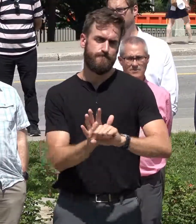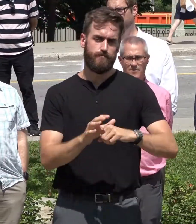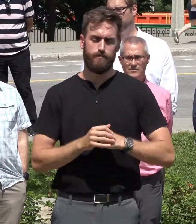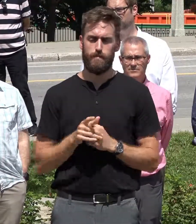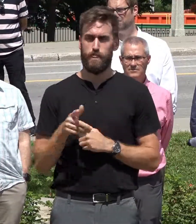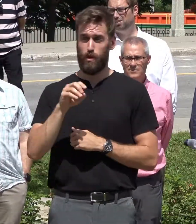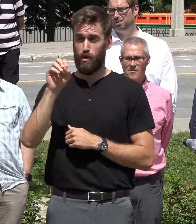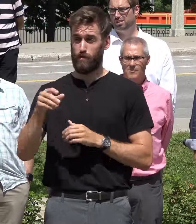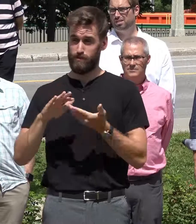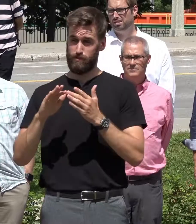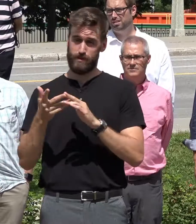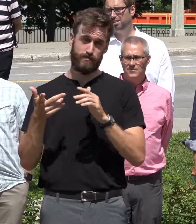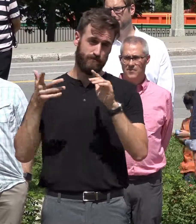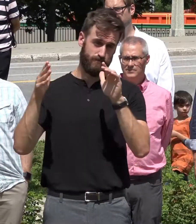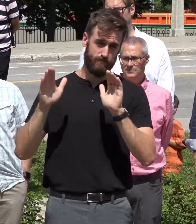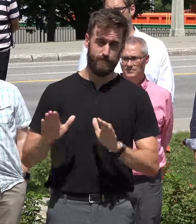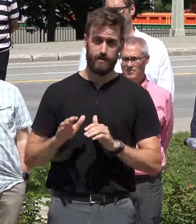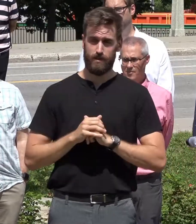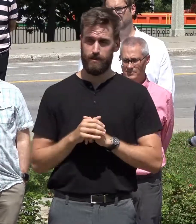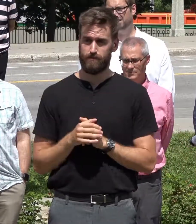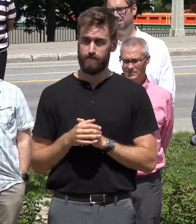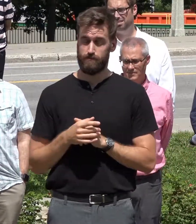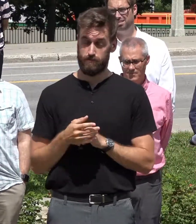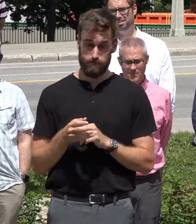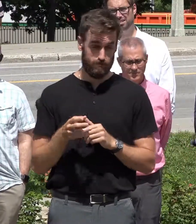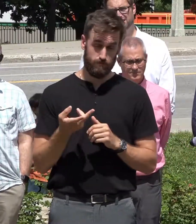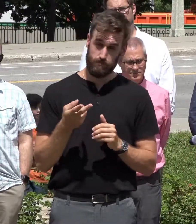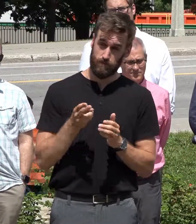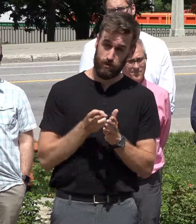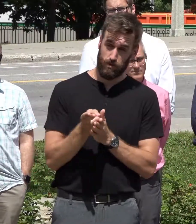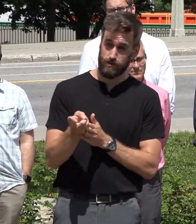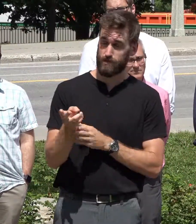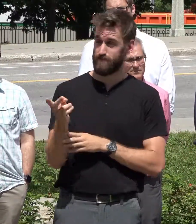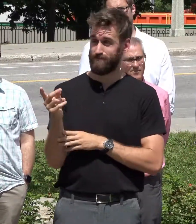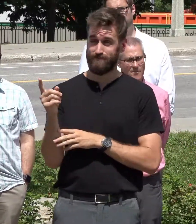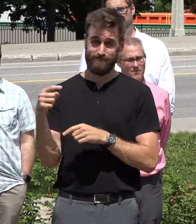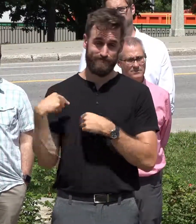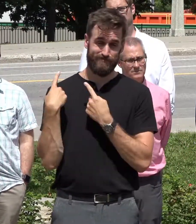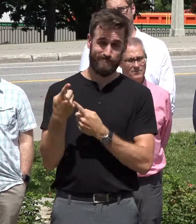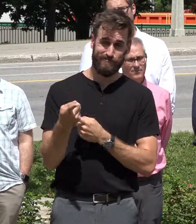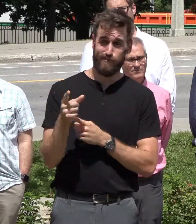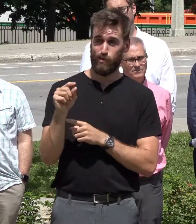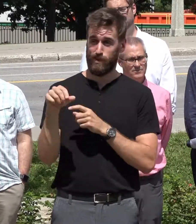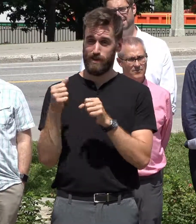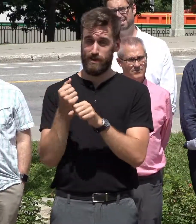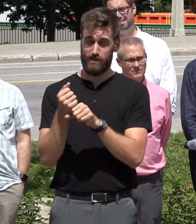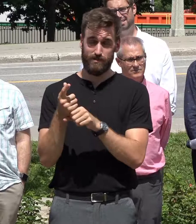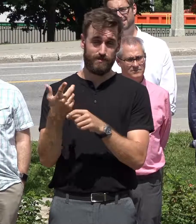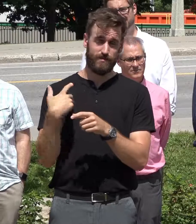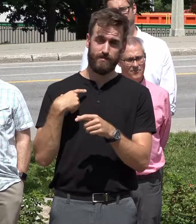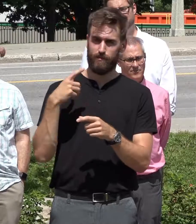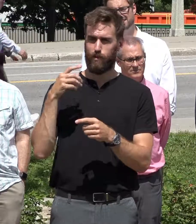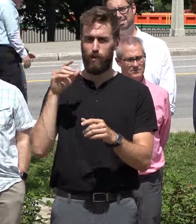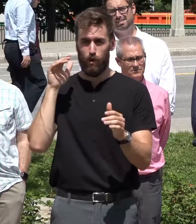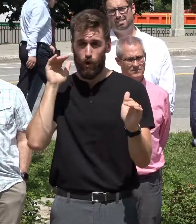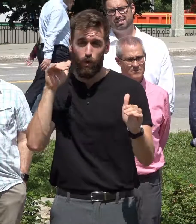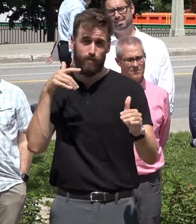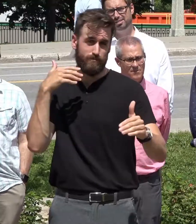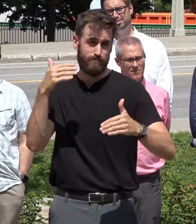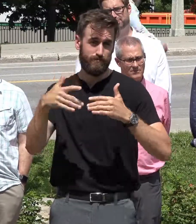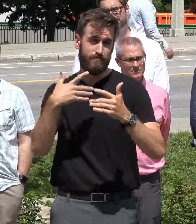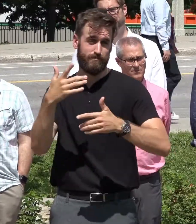such a gift. And I can honestly say that in the last 20 years, I've seen progression and hope being transformed. From